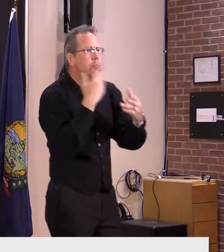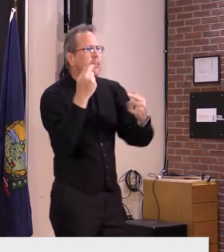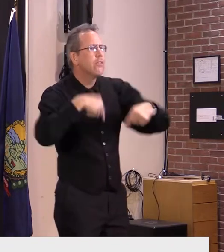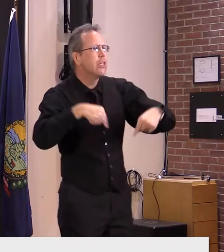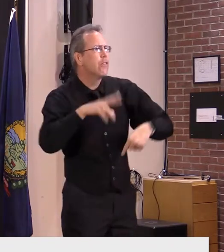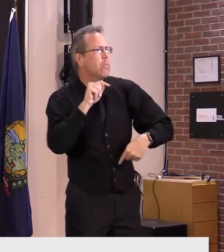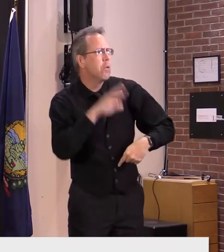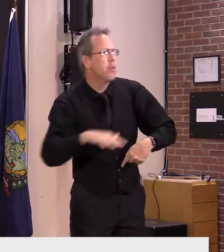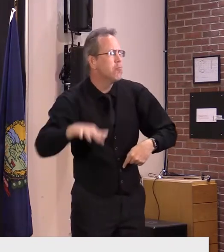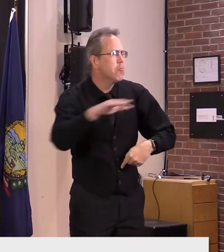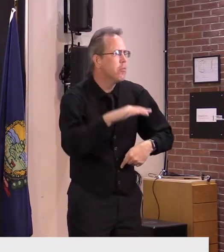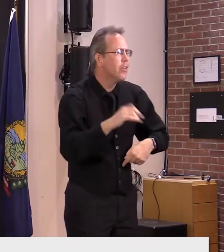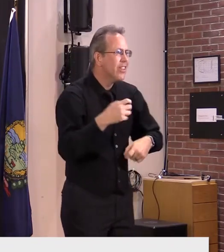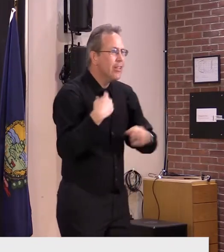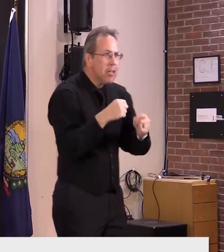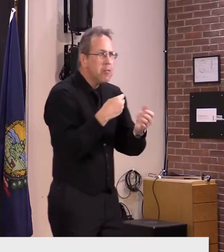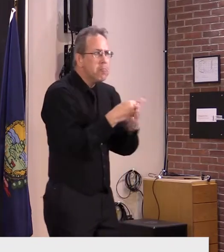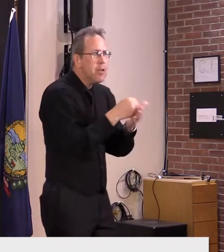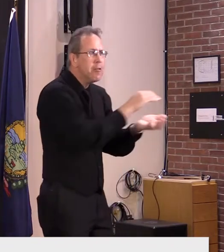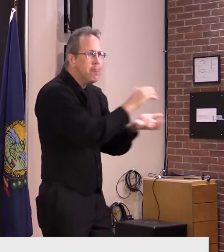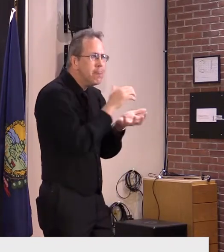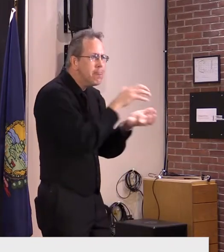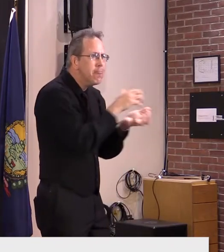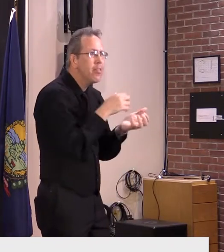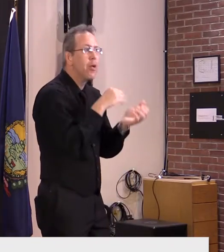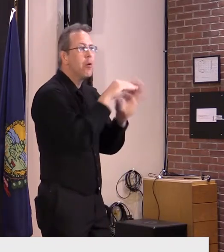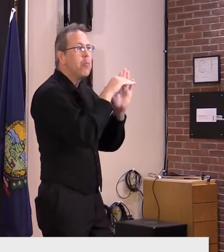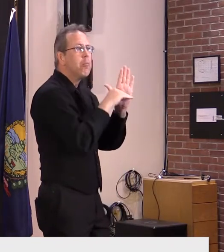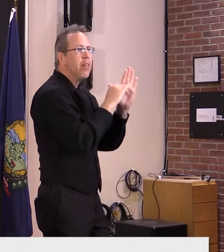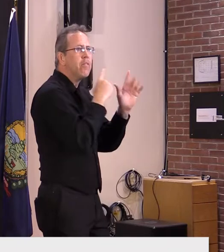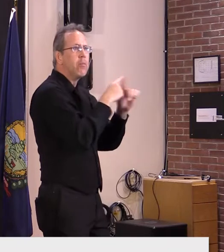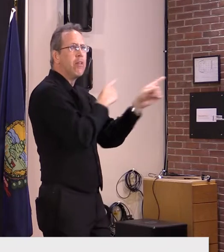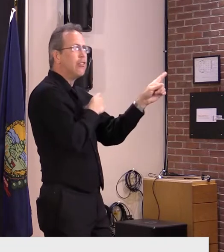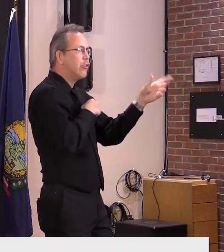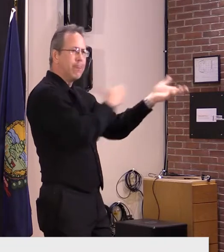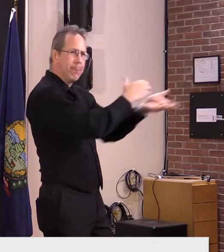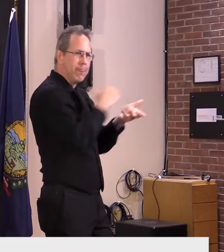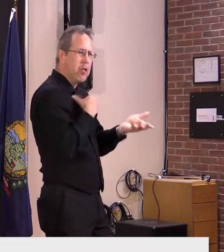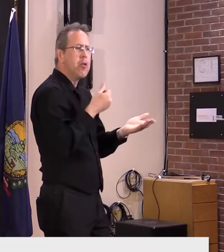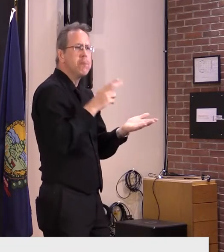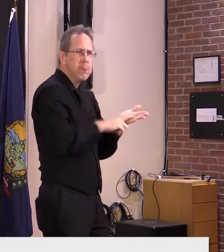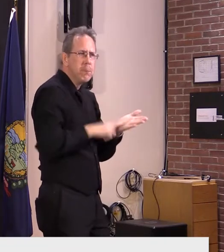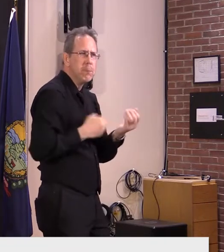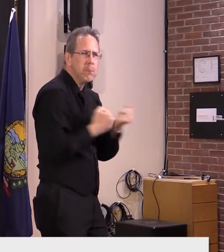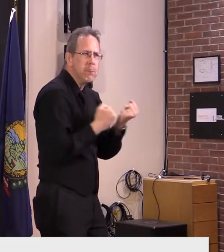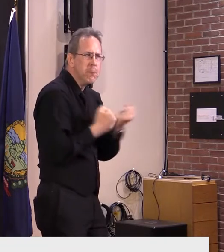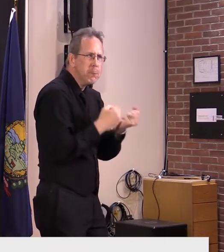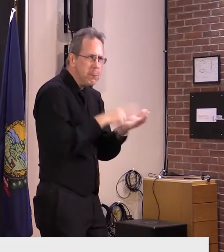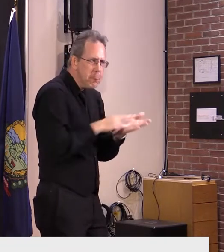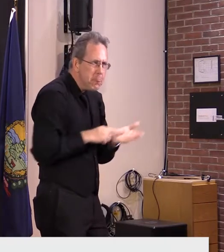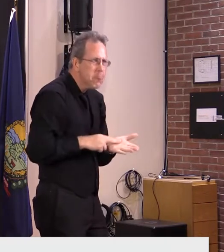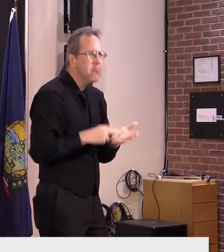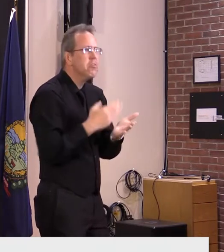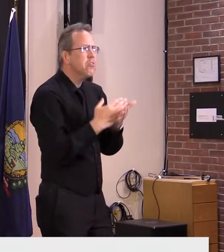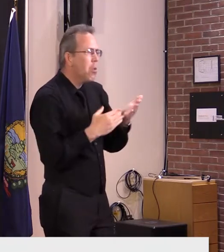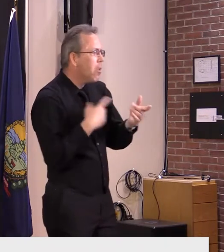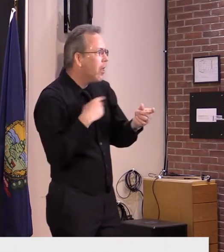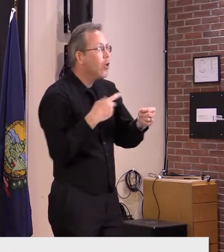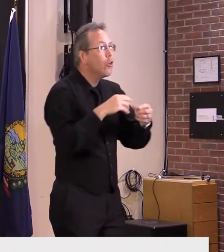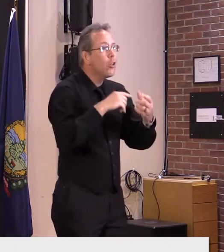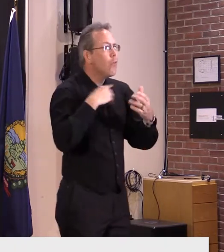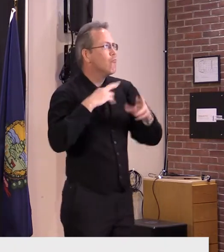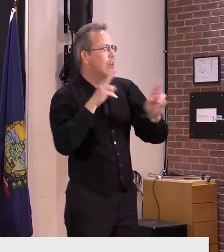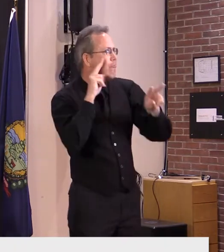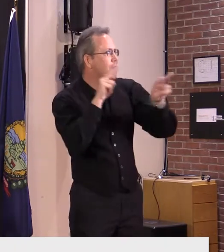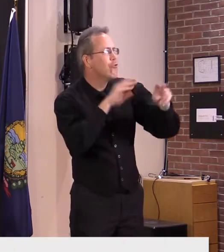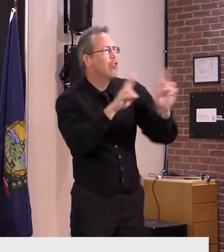them from the legislature to sign. And I look forward to seeing shovels in the ground across the state this summer. With that, I'll